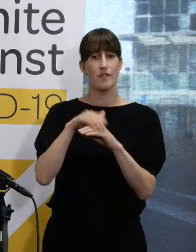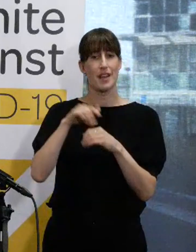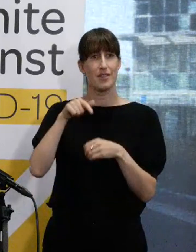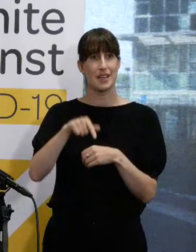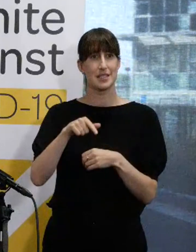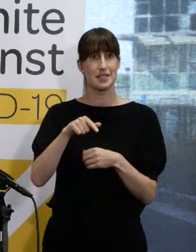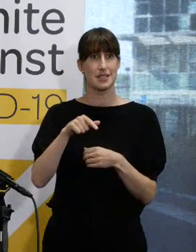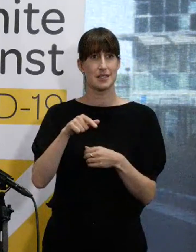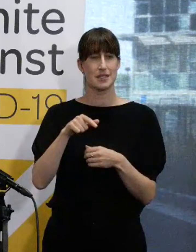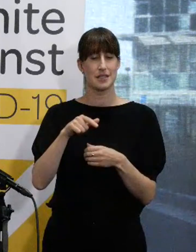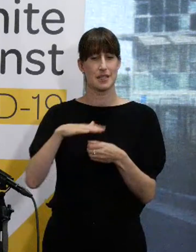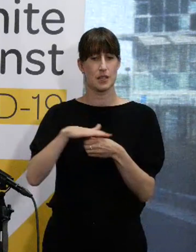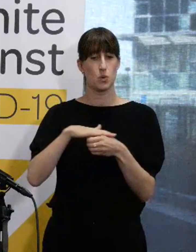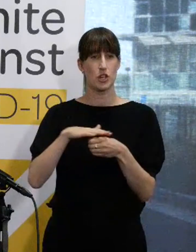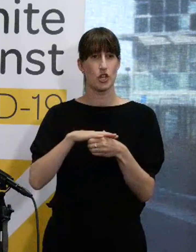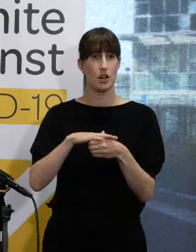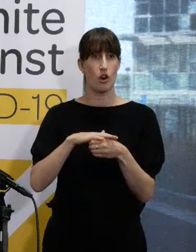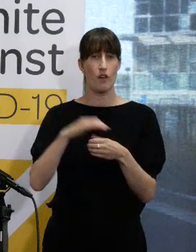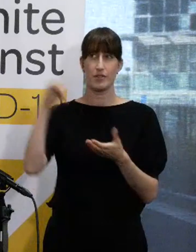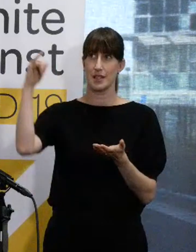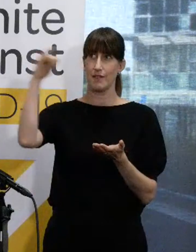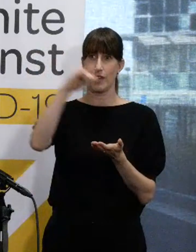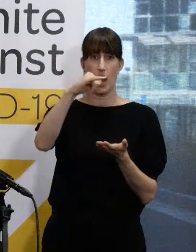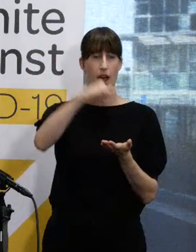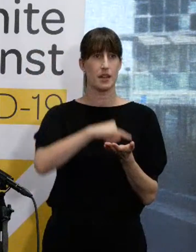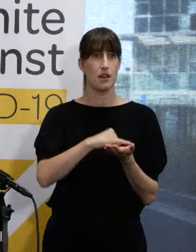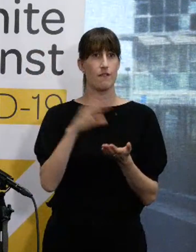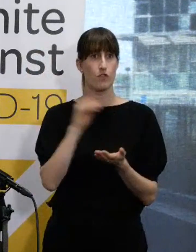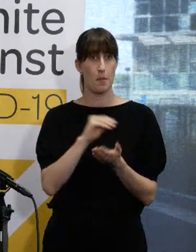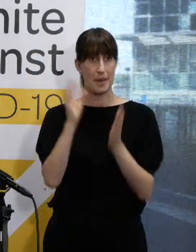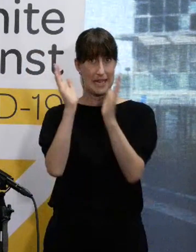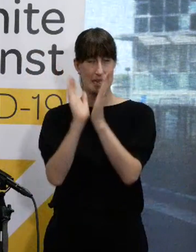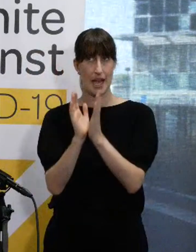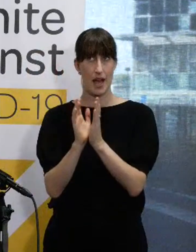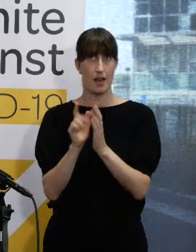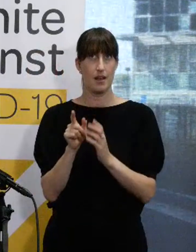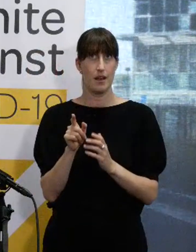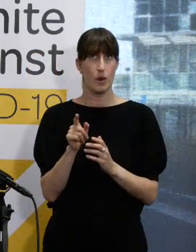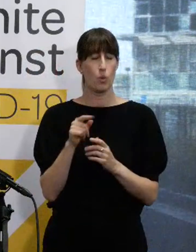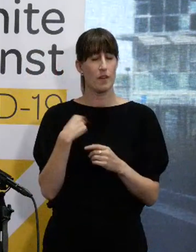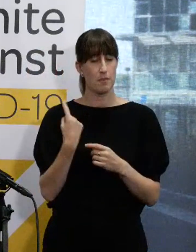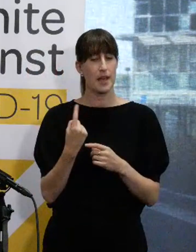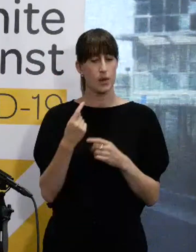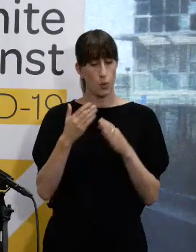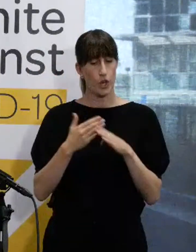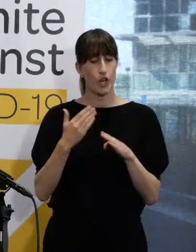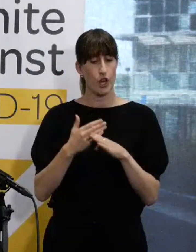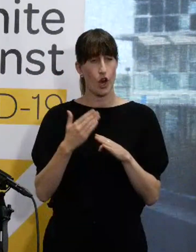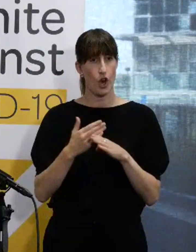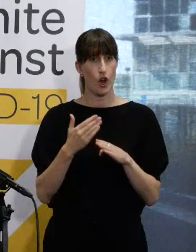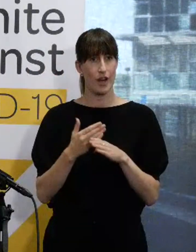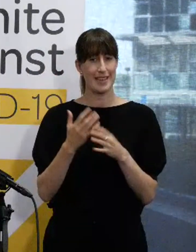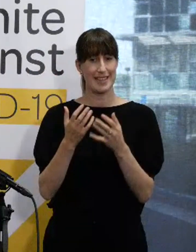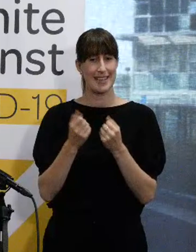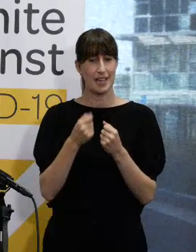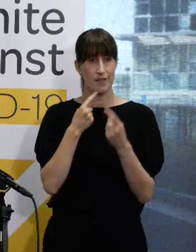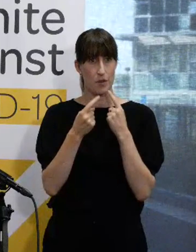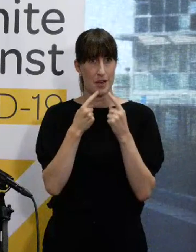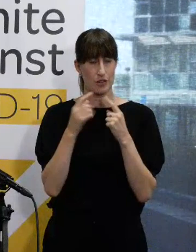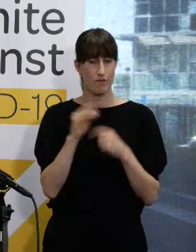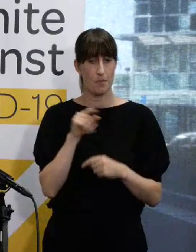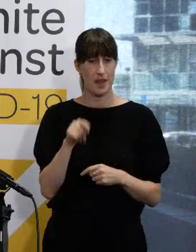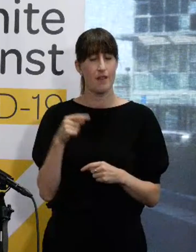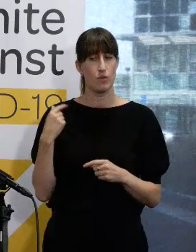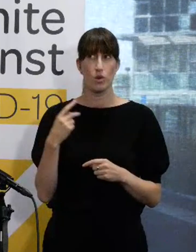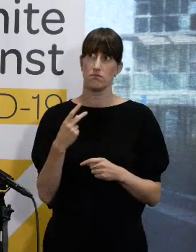flight, and the relatively high number on some of those flights coming out of India for a week or two. And we provided